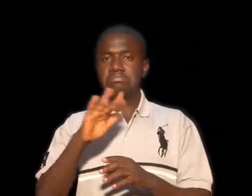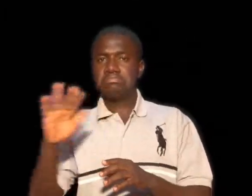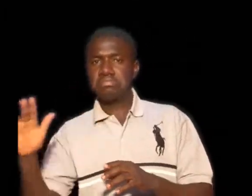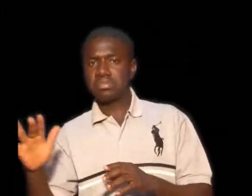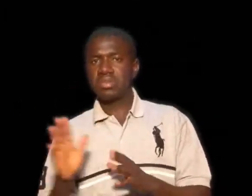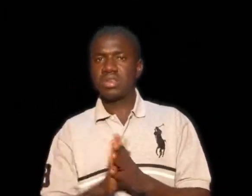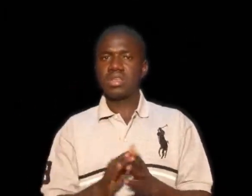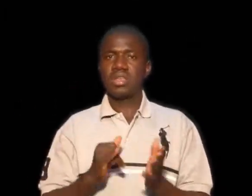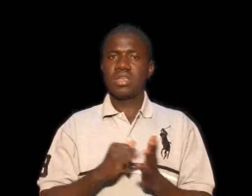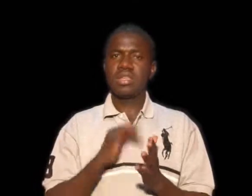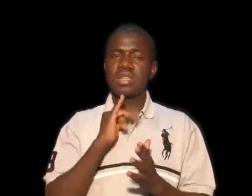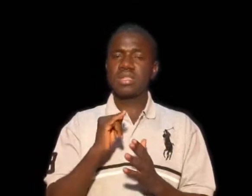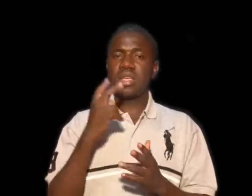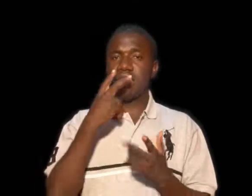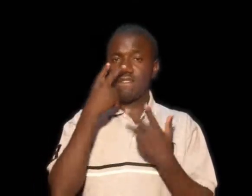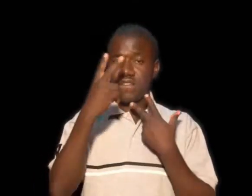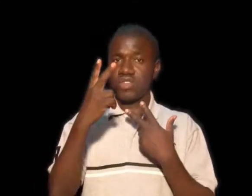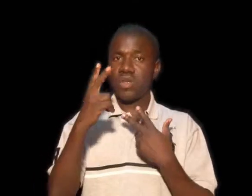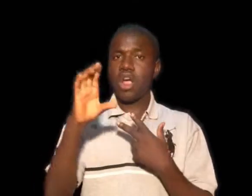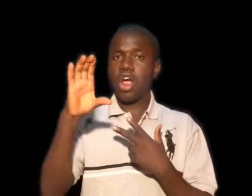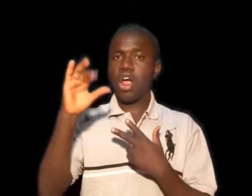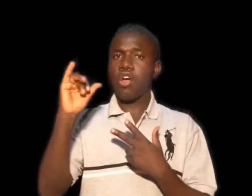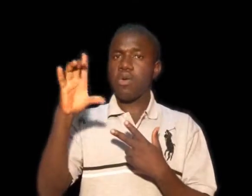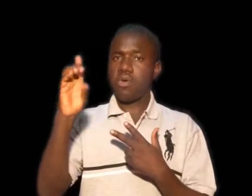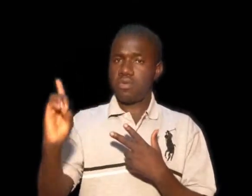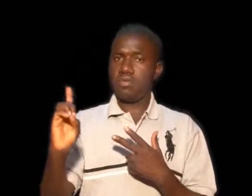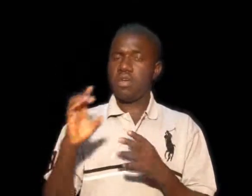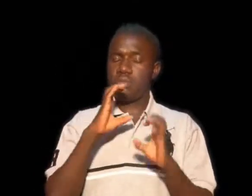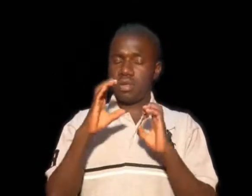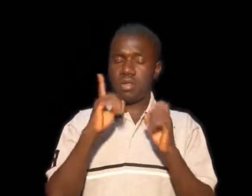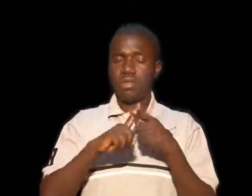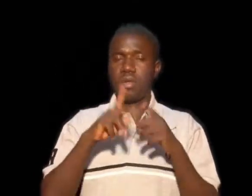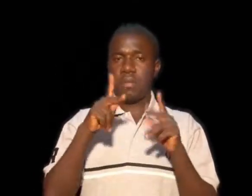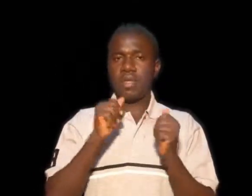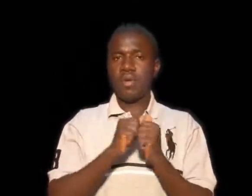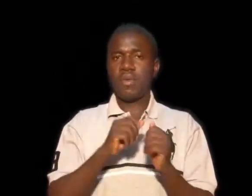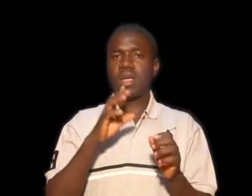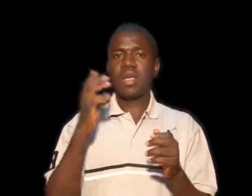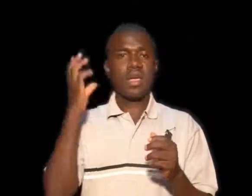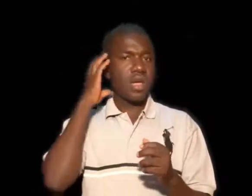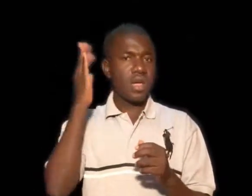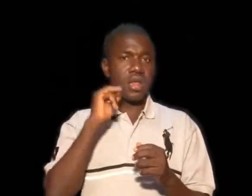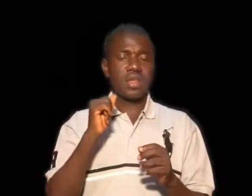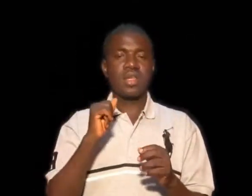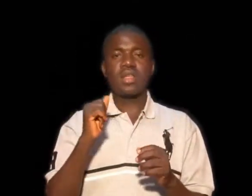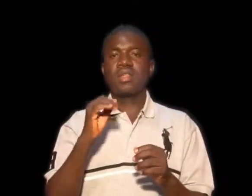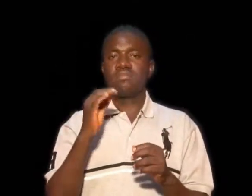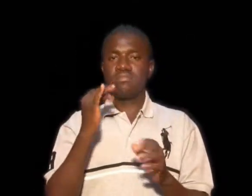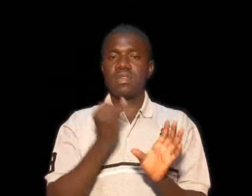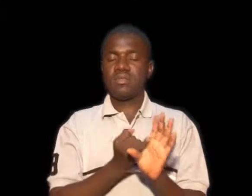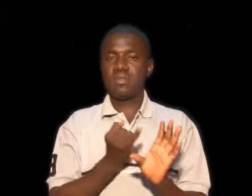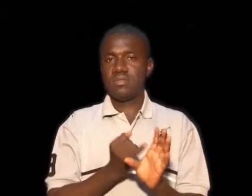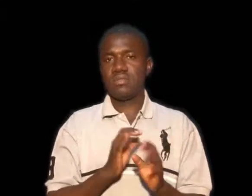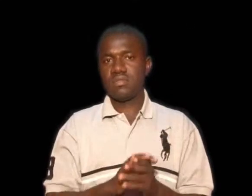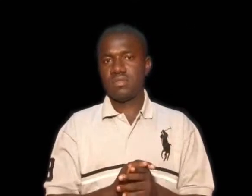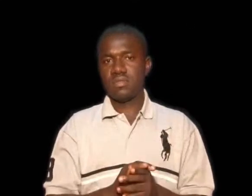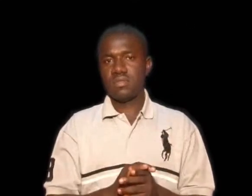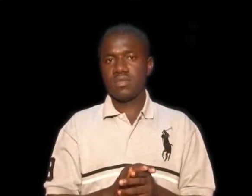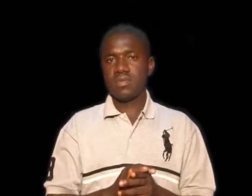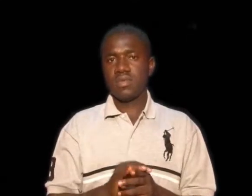visual code for the English alphabet used to communicate with persons who have hearing impairments. Figure 1 illustrates the manual